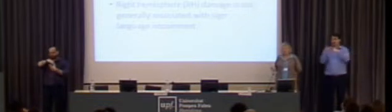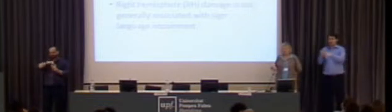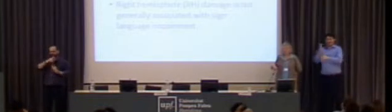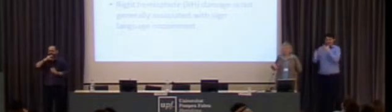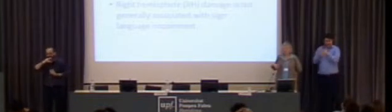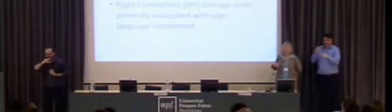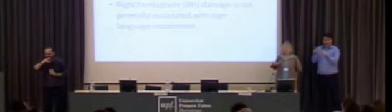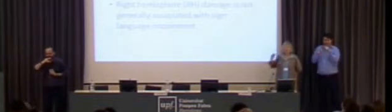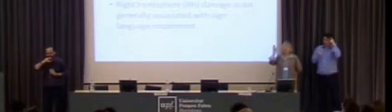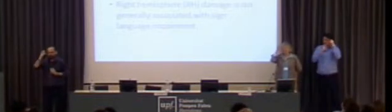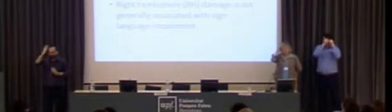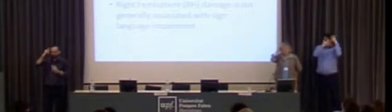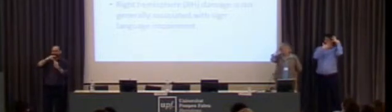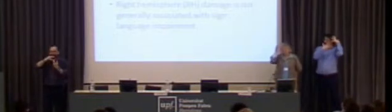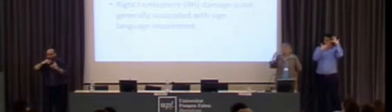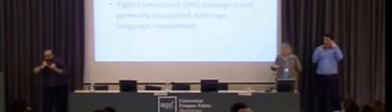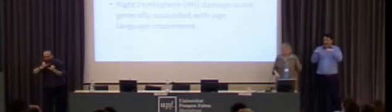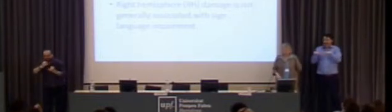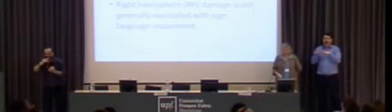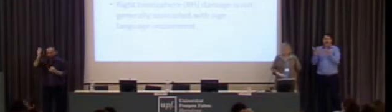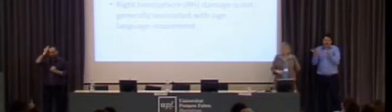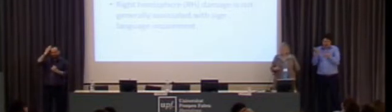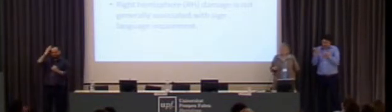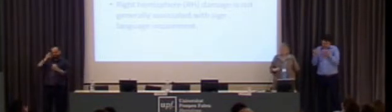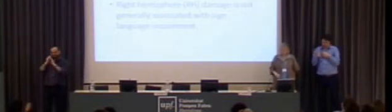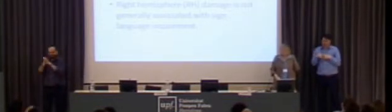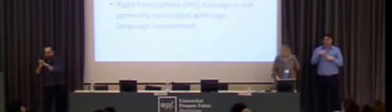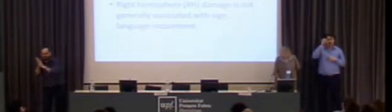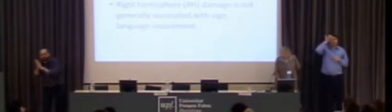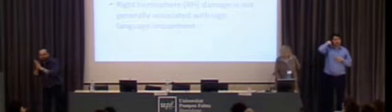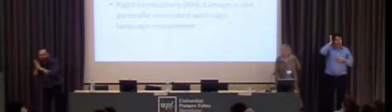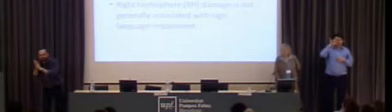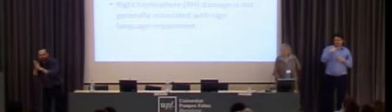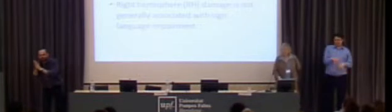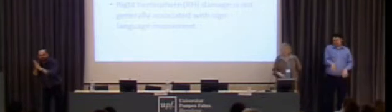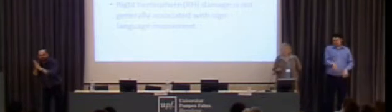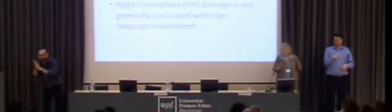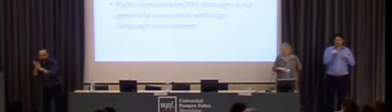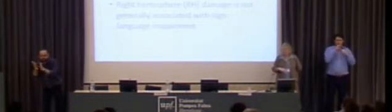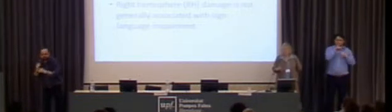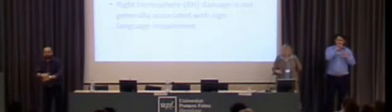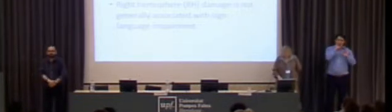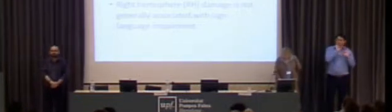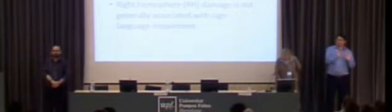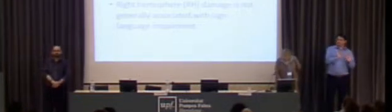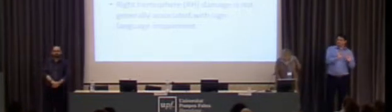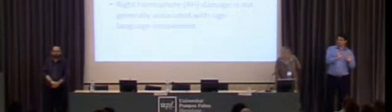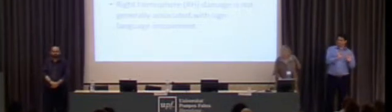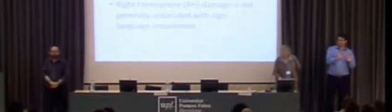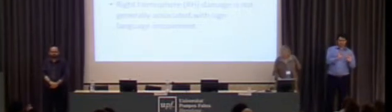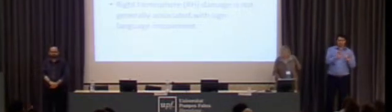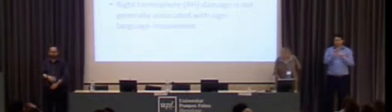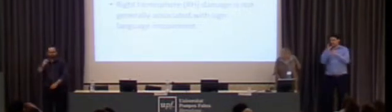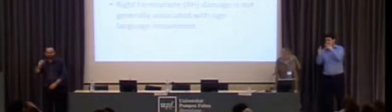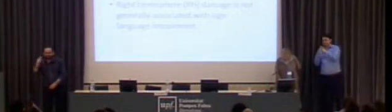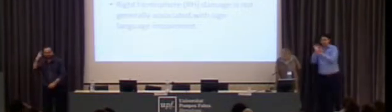deaf people, strokes on the right side of your brain are not associated with impairment of language, whether